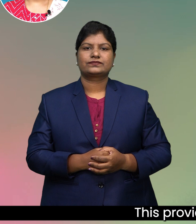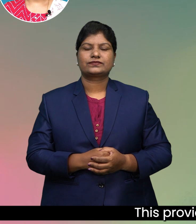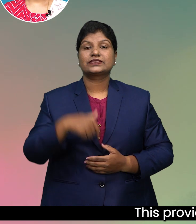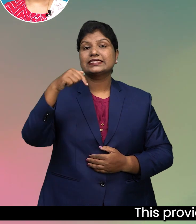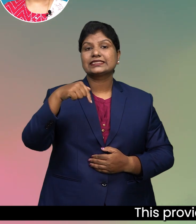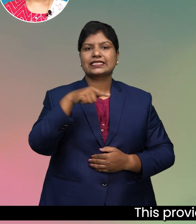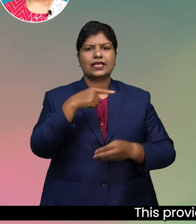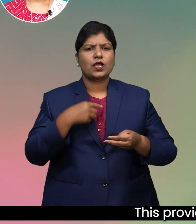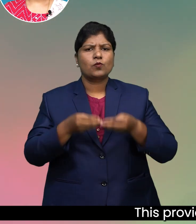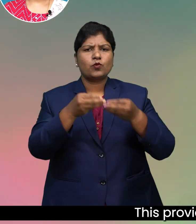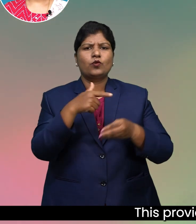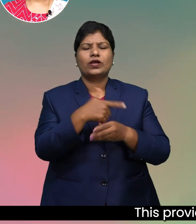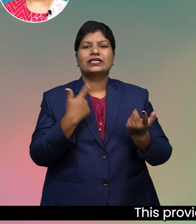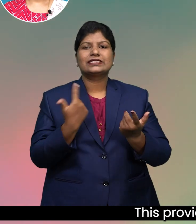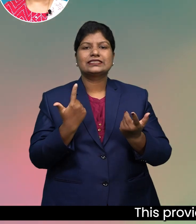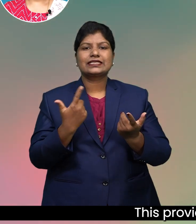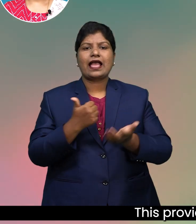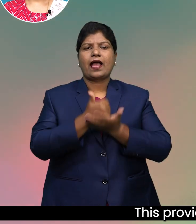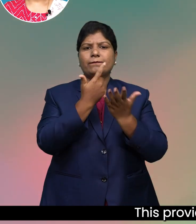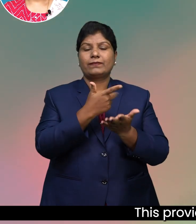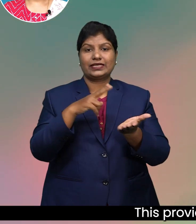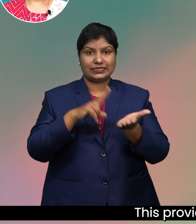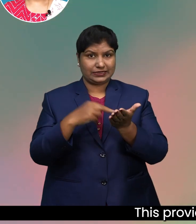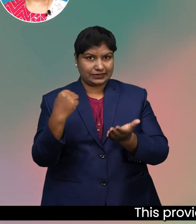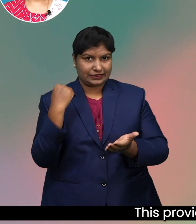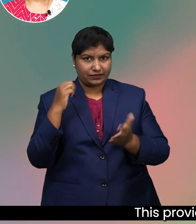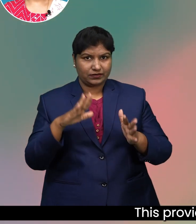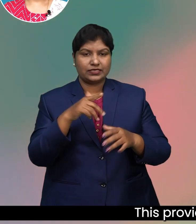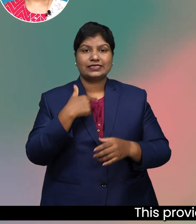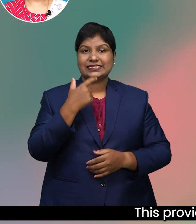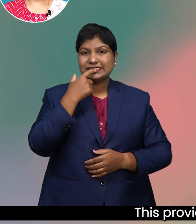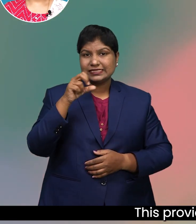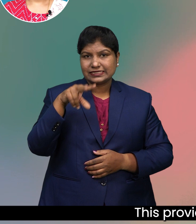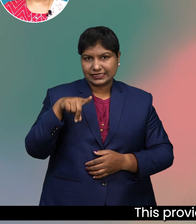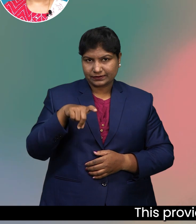This provides nutrients for sperm